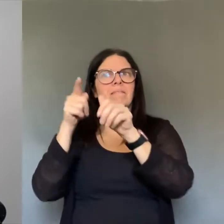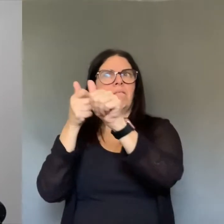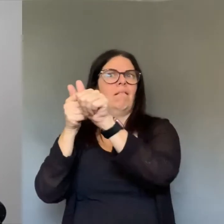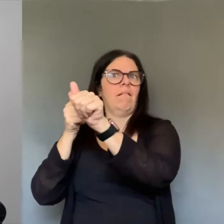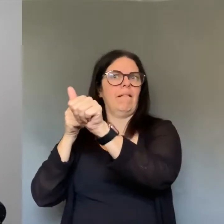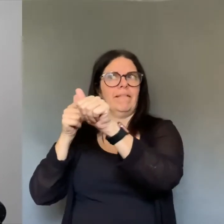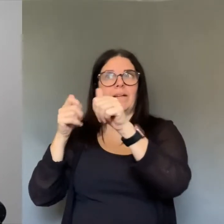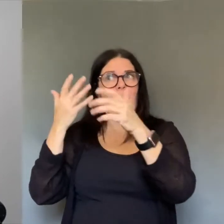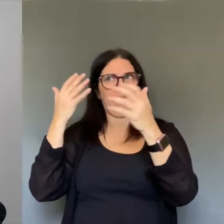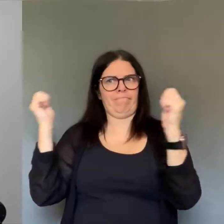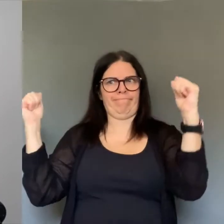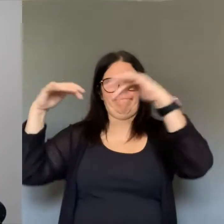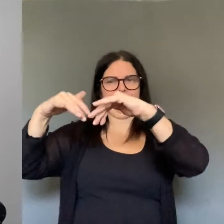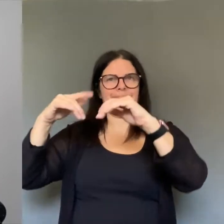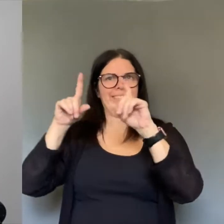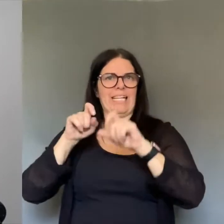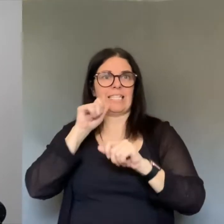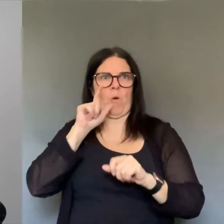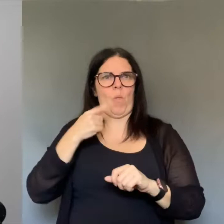soon.